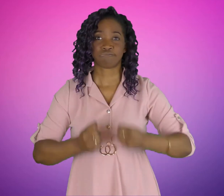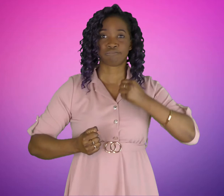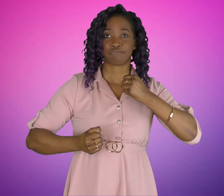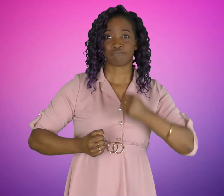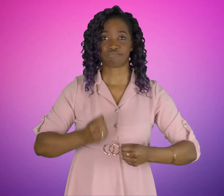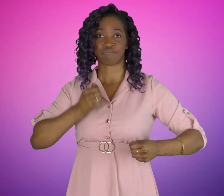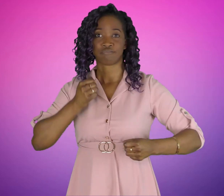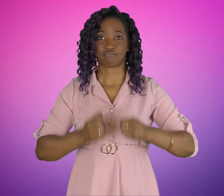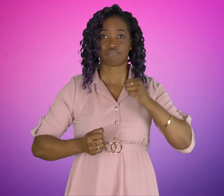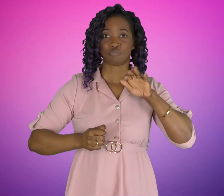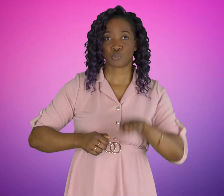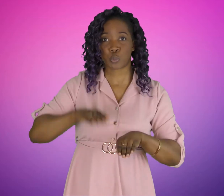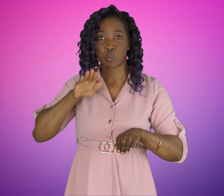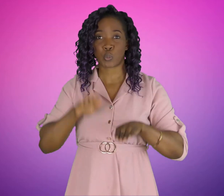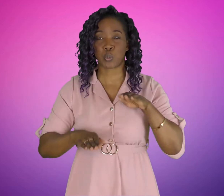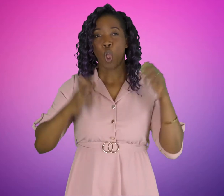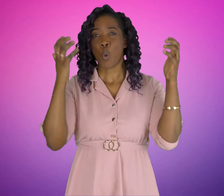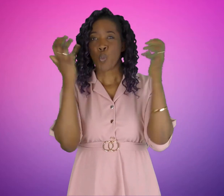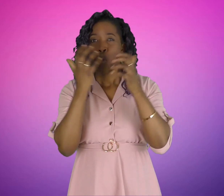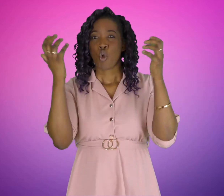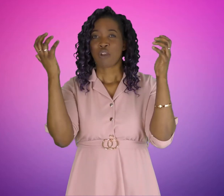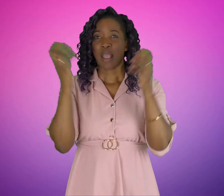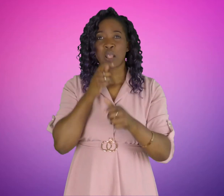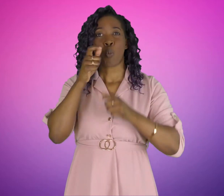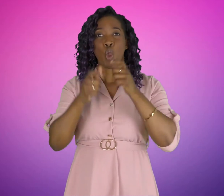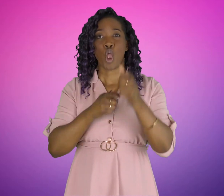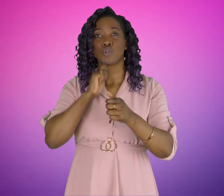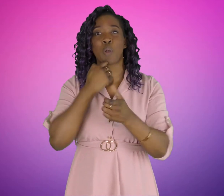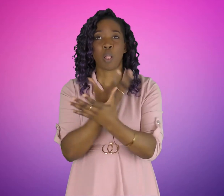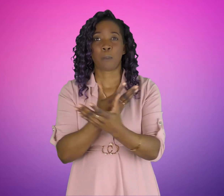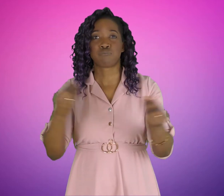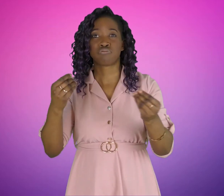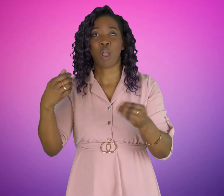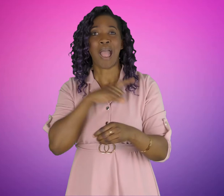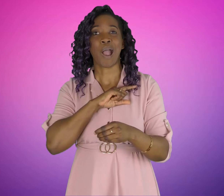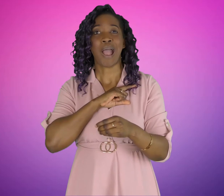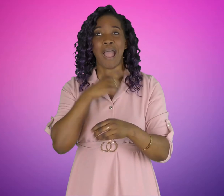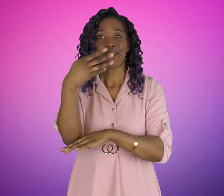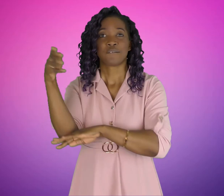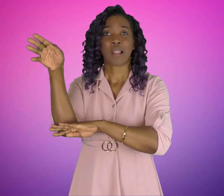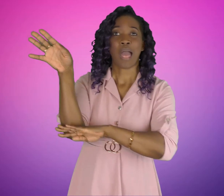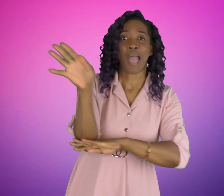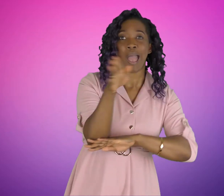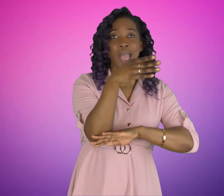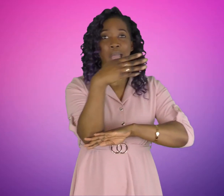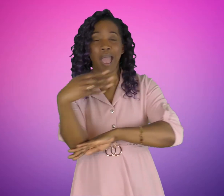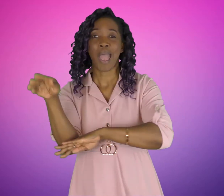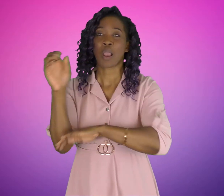as the wonderful suit goes on display. There's going to be a parade. We little people who scrimp and save, love